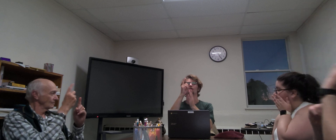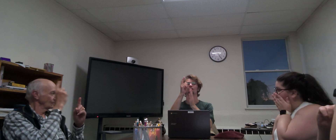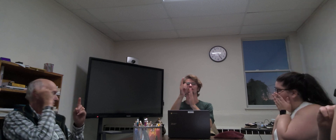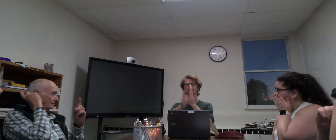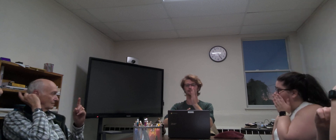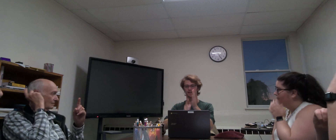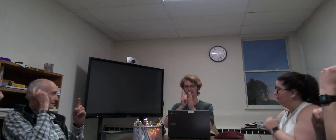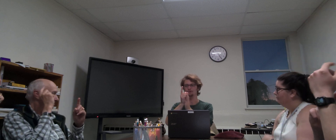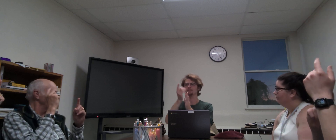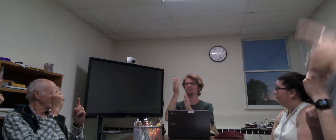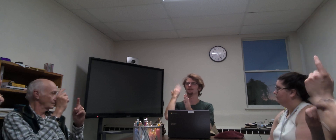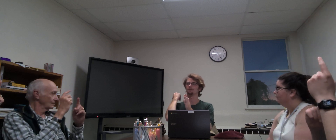or an hour ago.